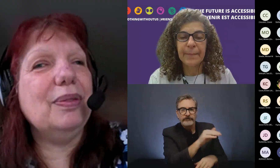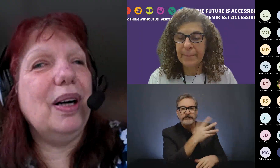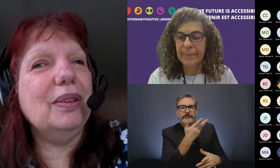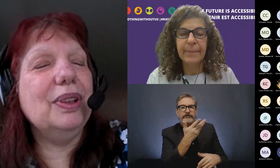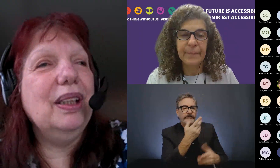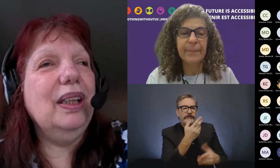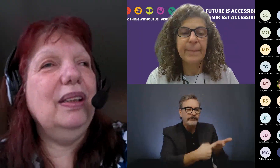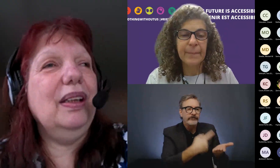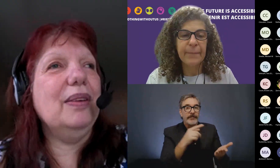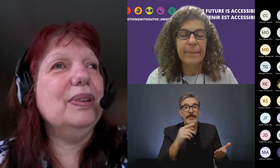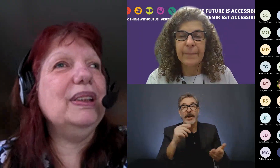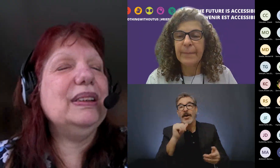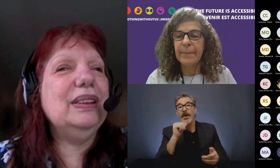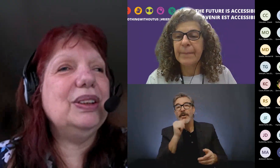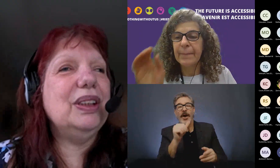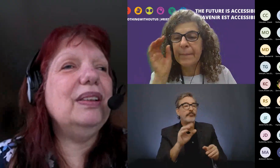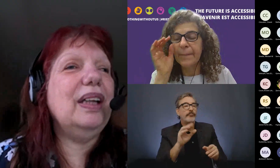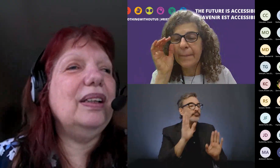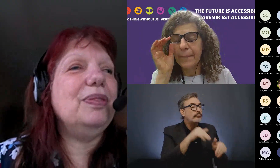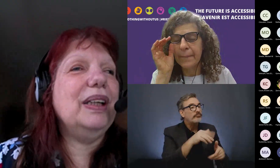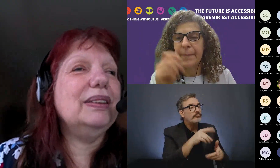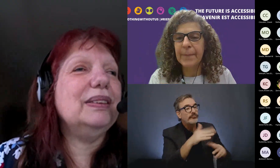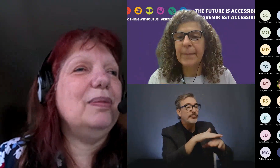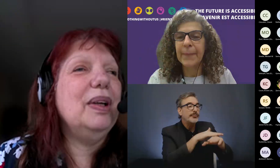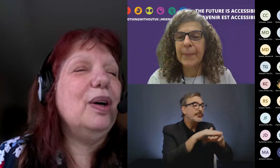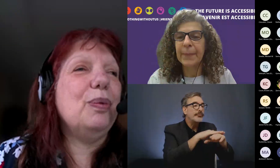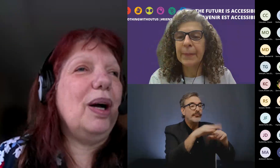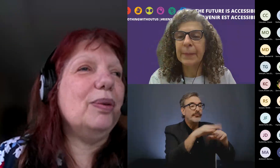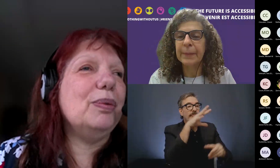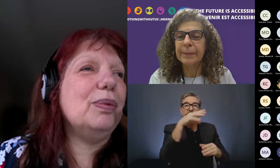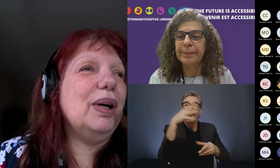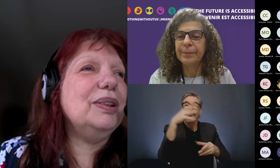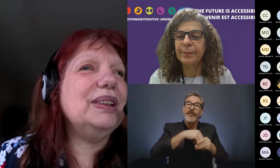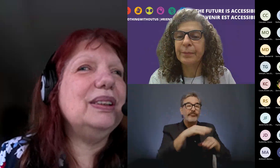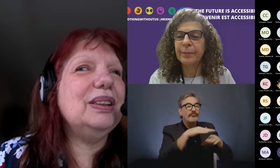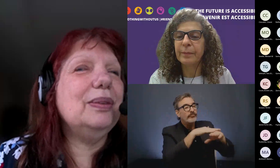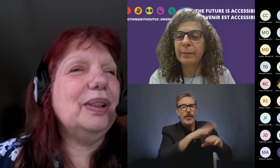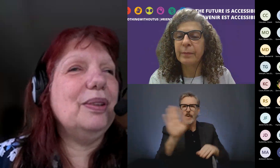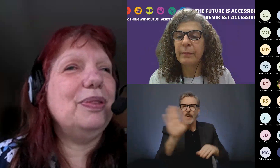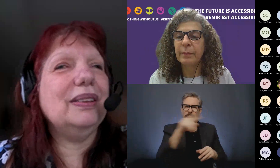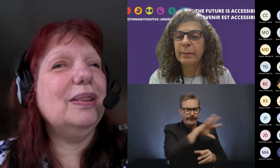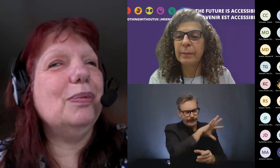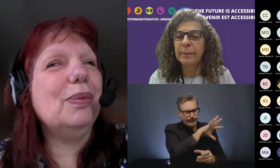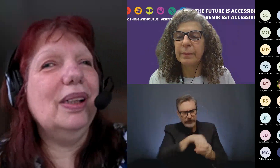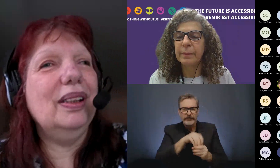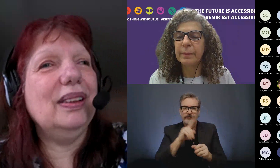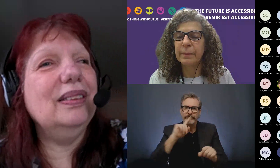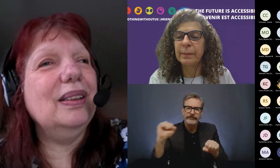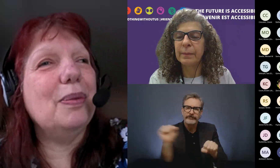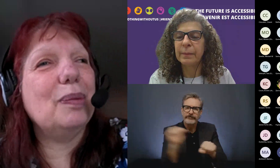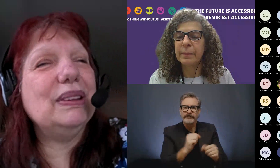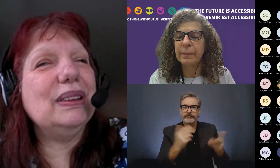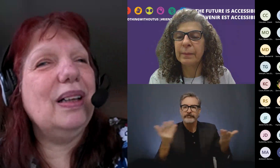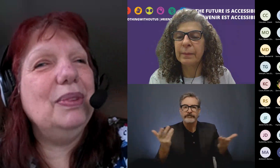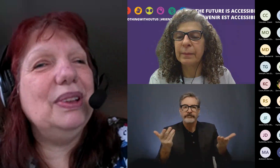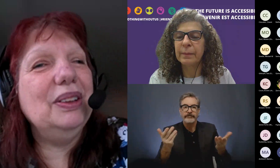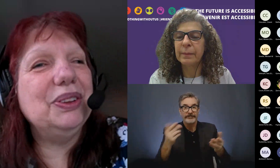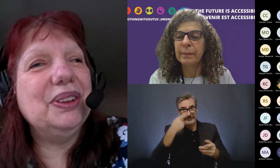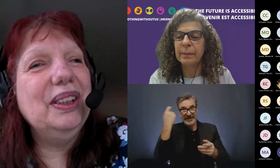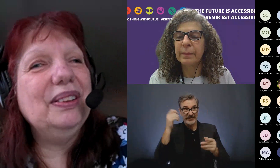meaningfully involved in every decision that affects them. Well, what decision would affect them more than the